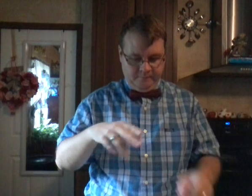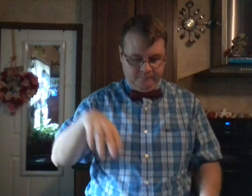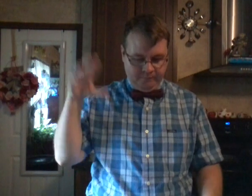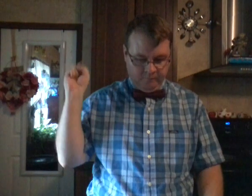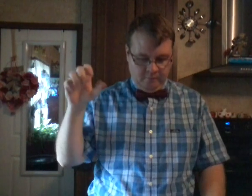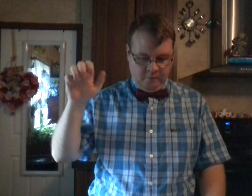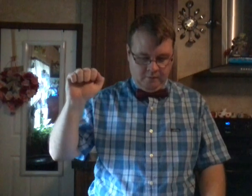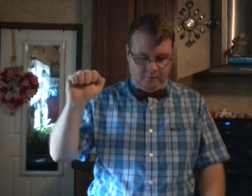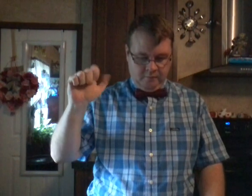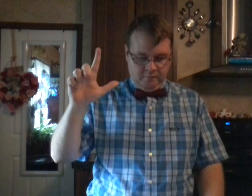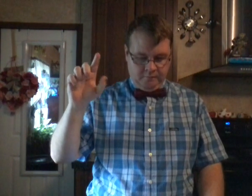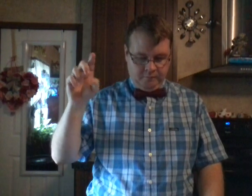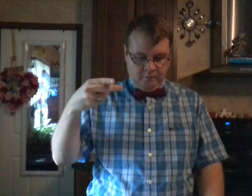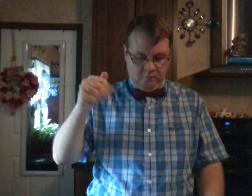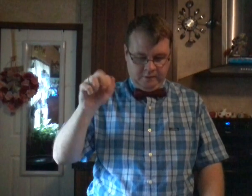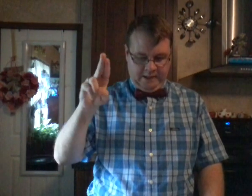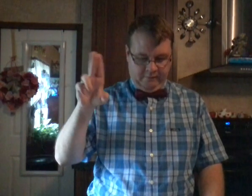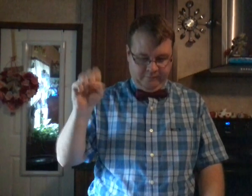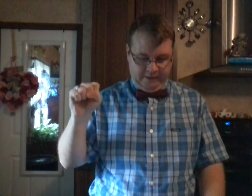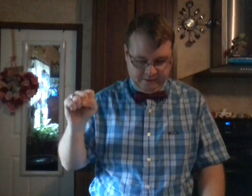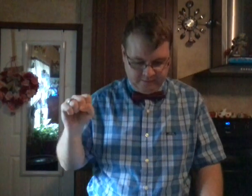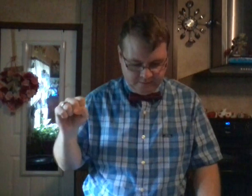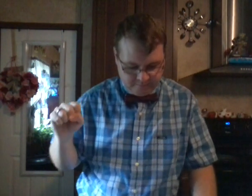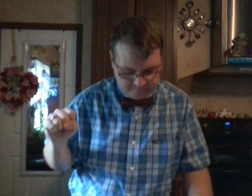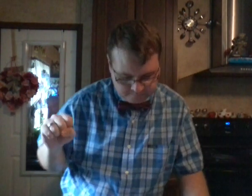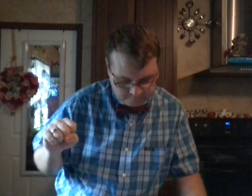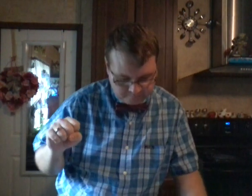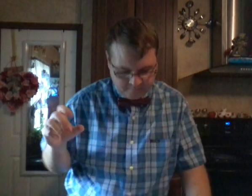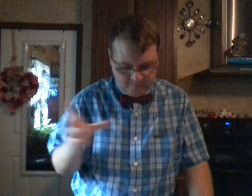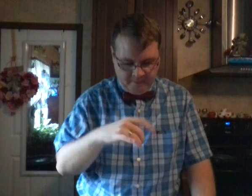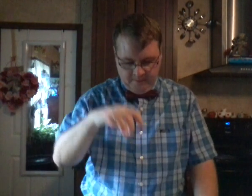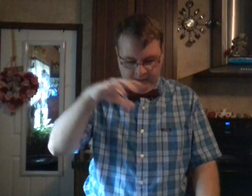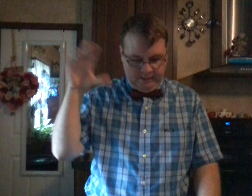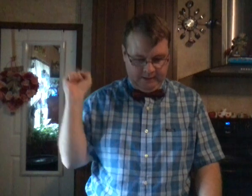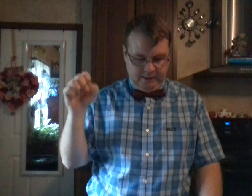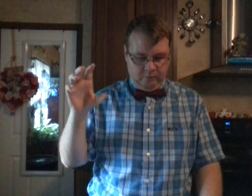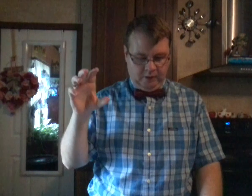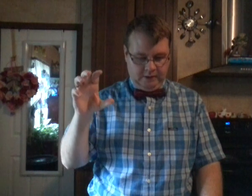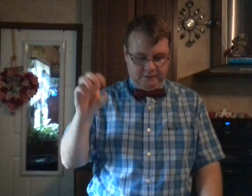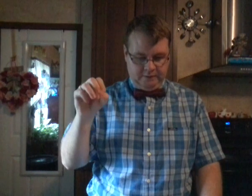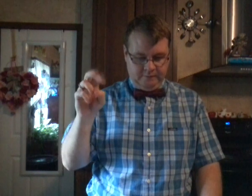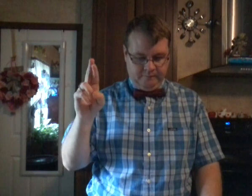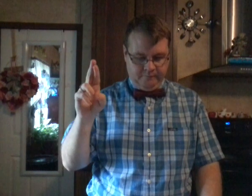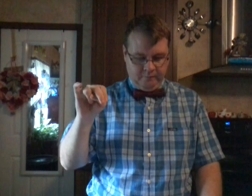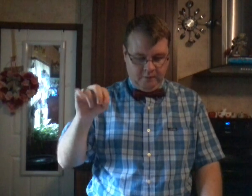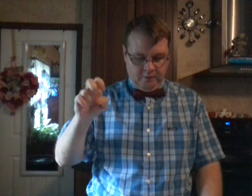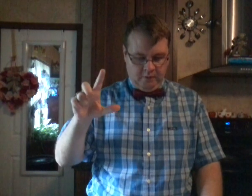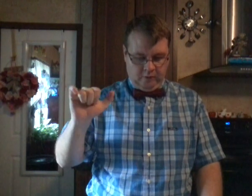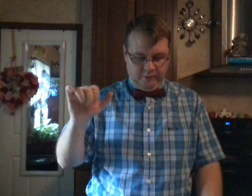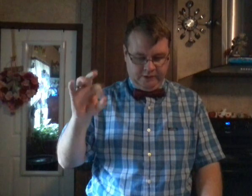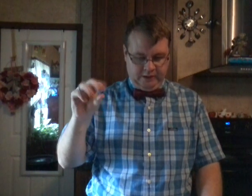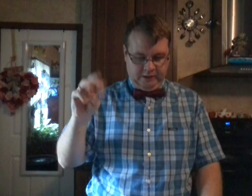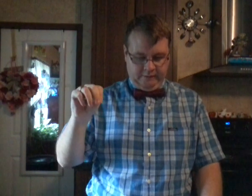was Alphaeus, and he was originally